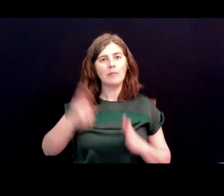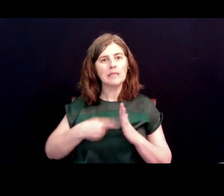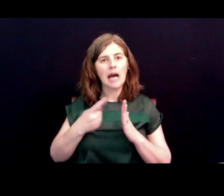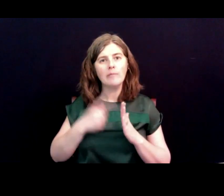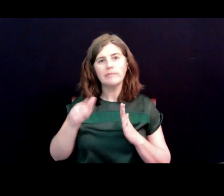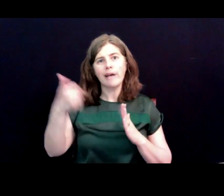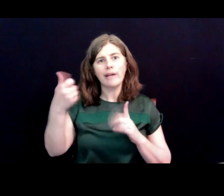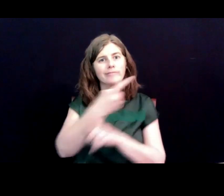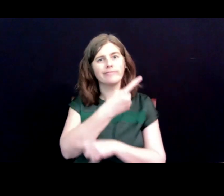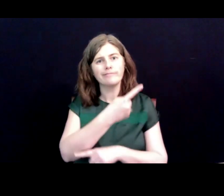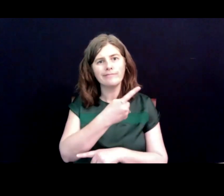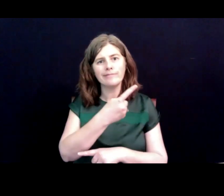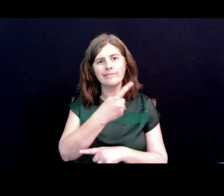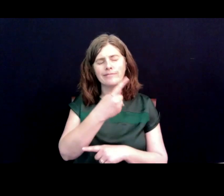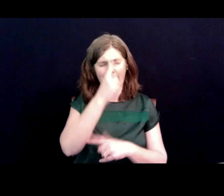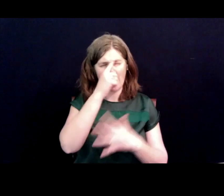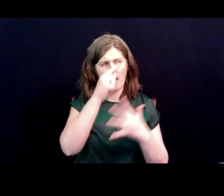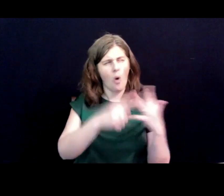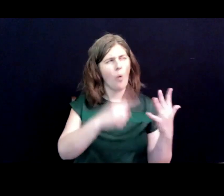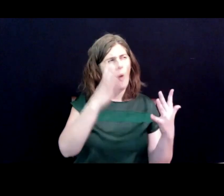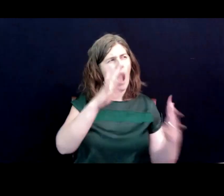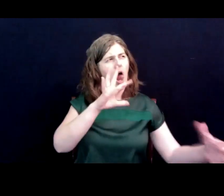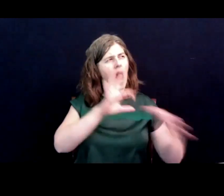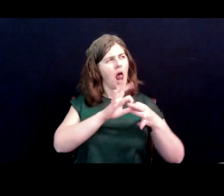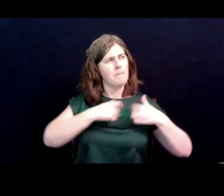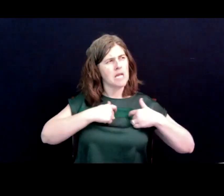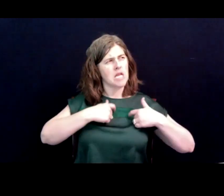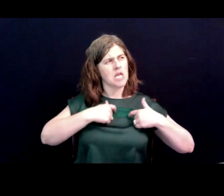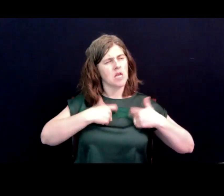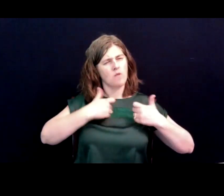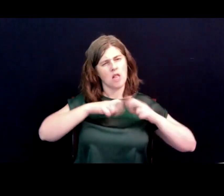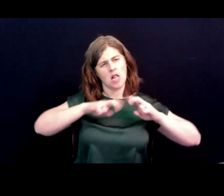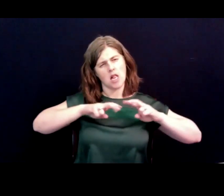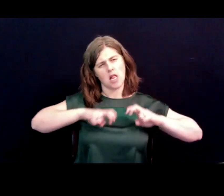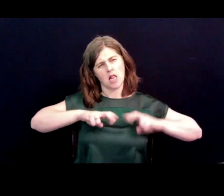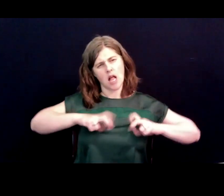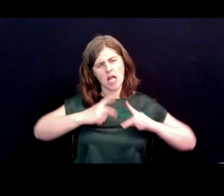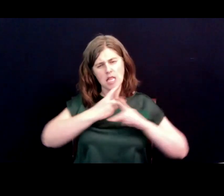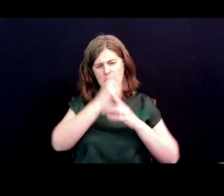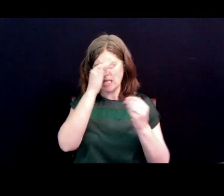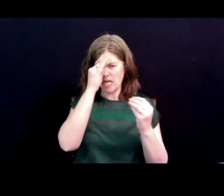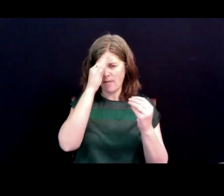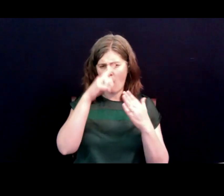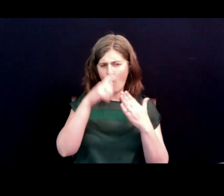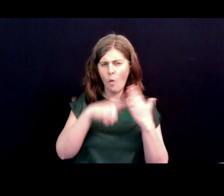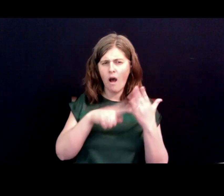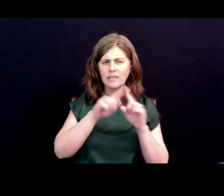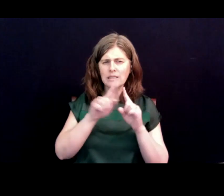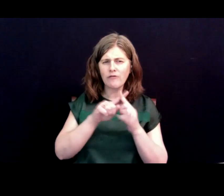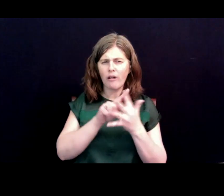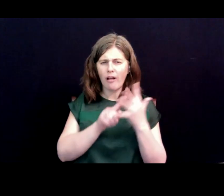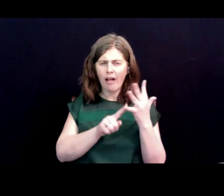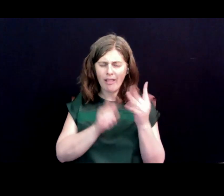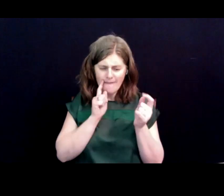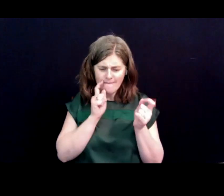else. So it's thinking about those issues too. And so really digging in and trying to kind of think about what those various issues are and then tweaking